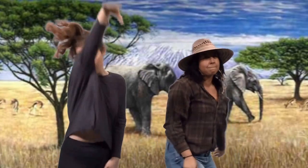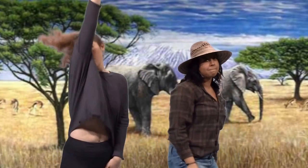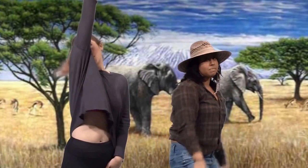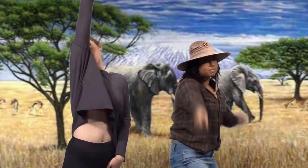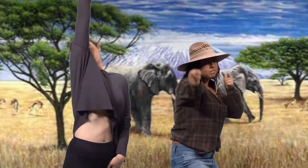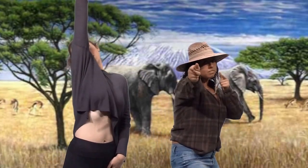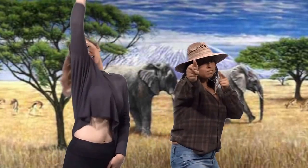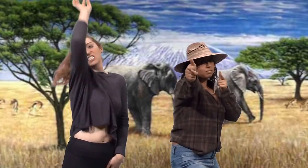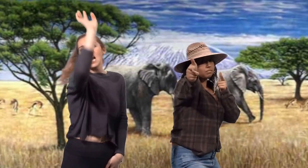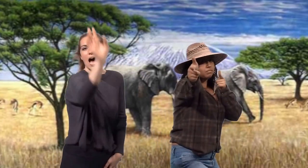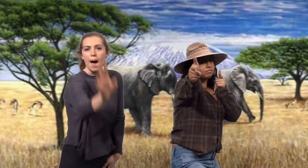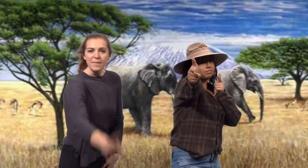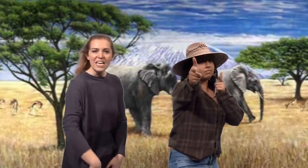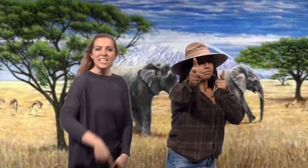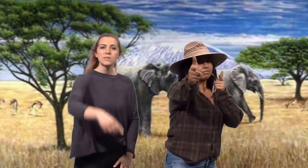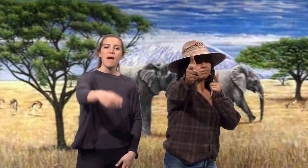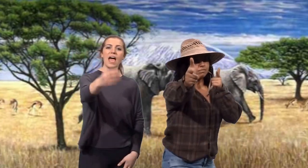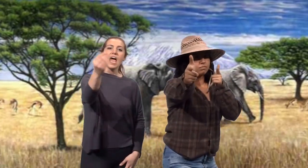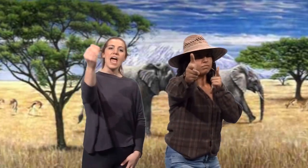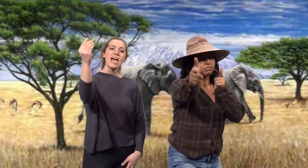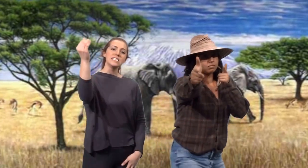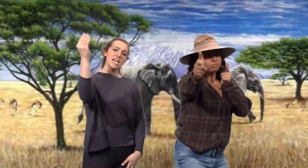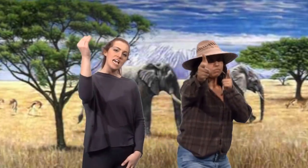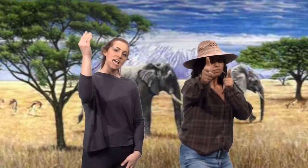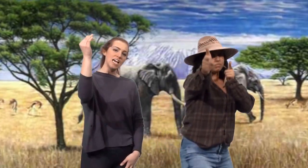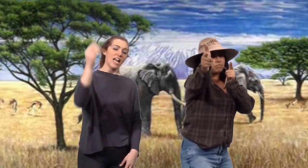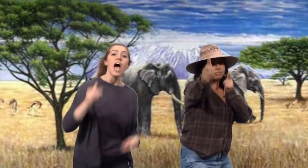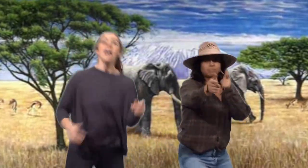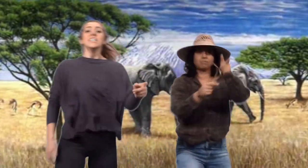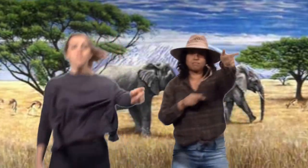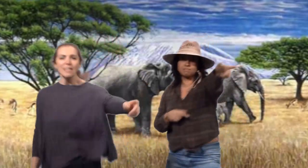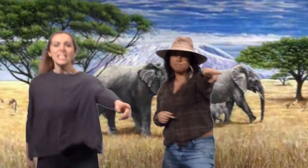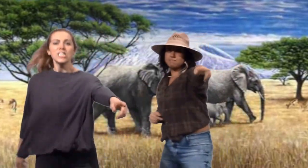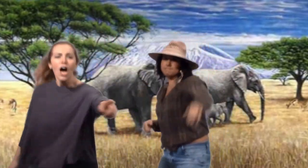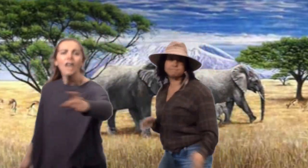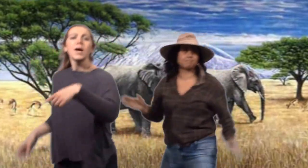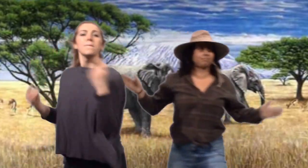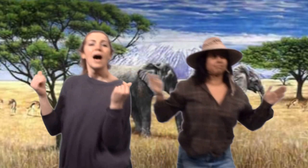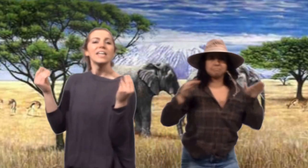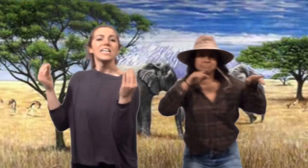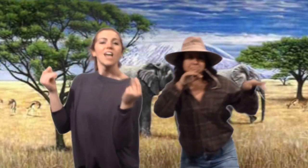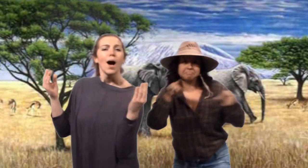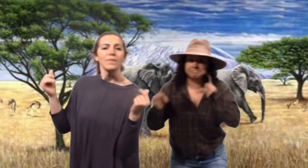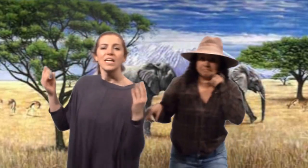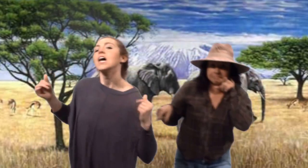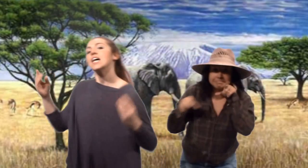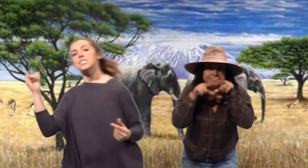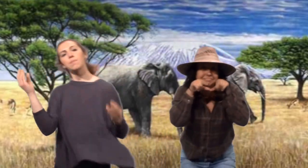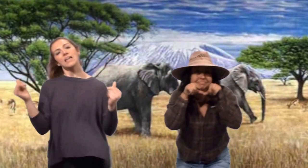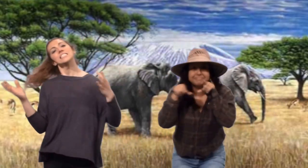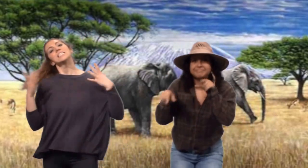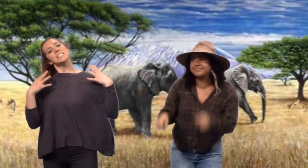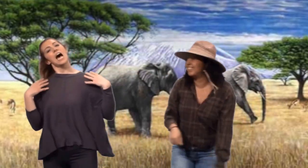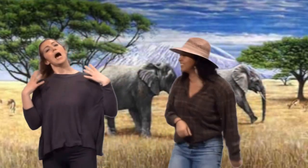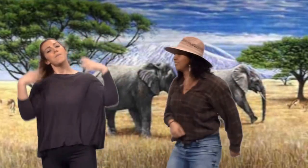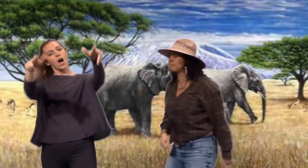poacher. She's got me poaching, earning all your money from me and spending time